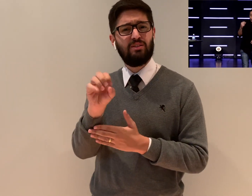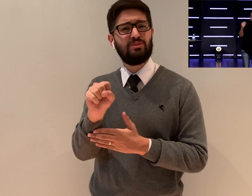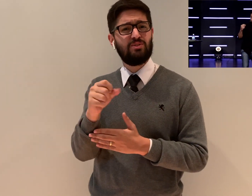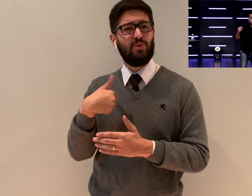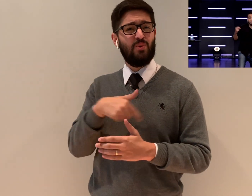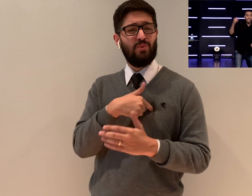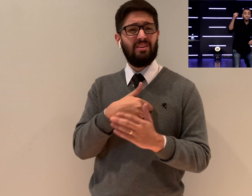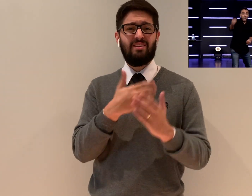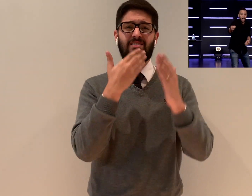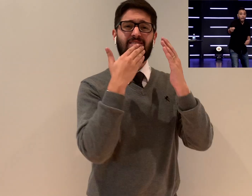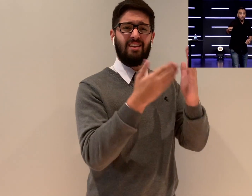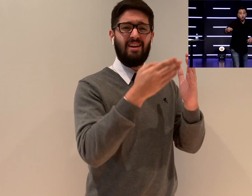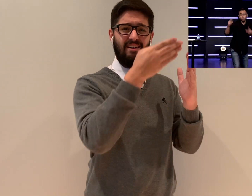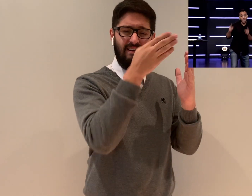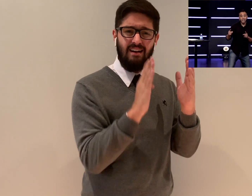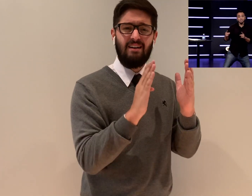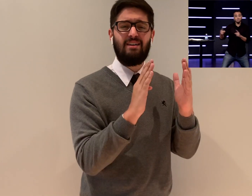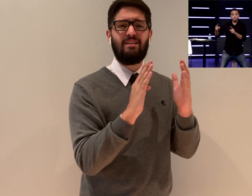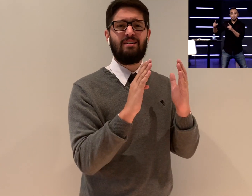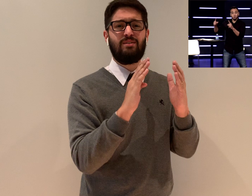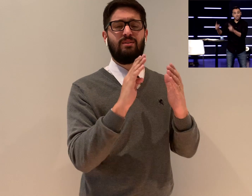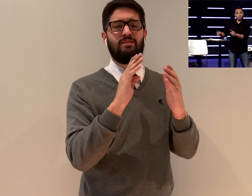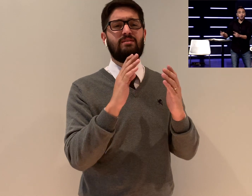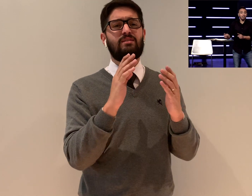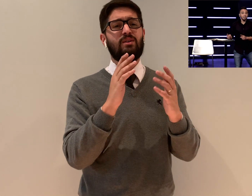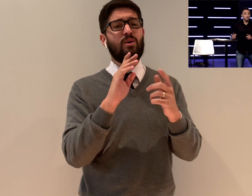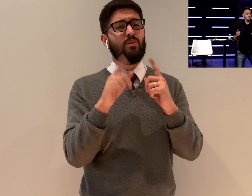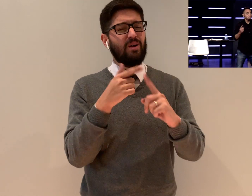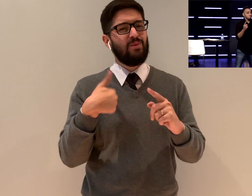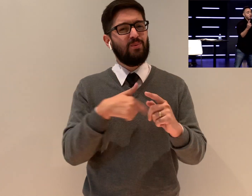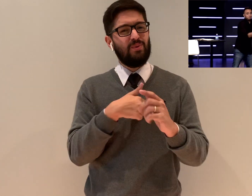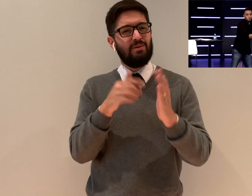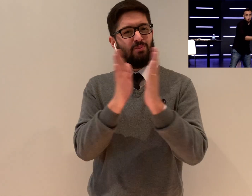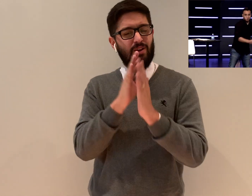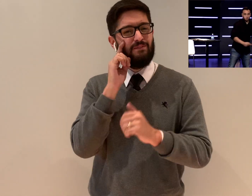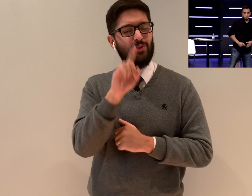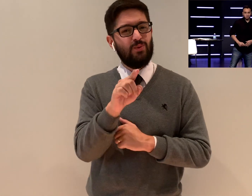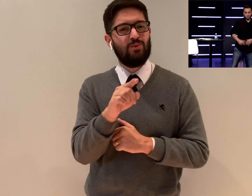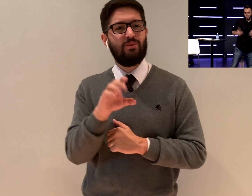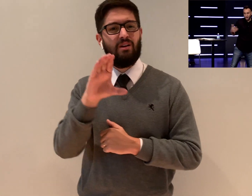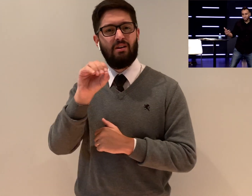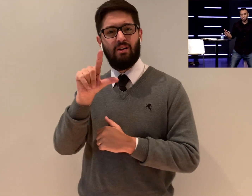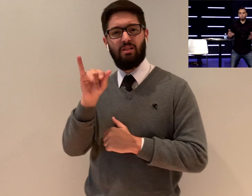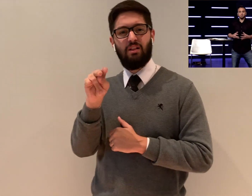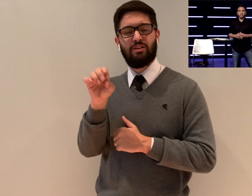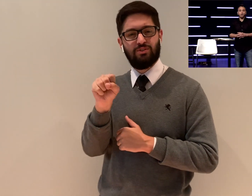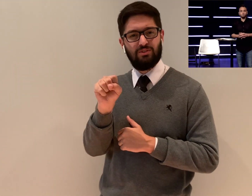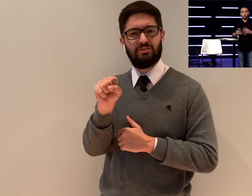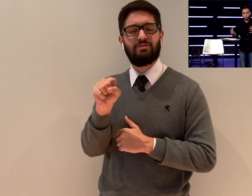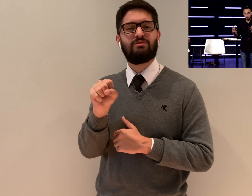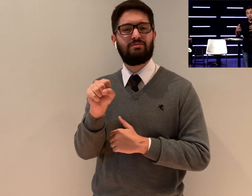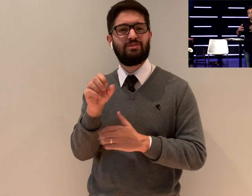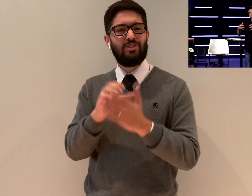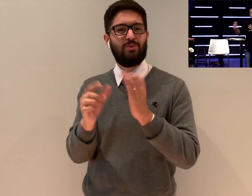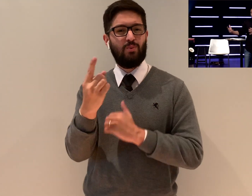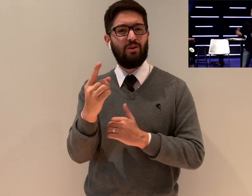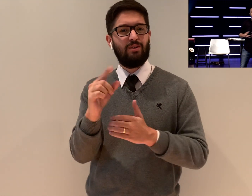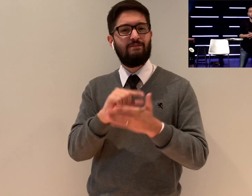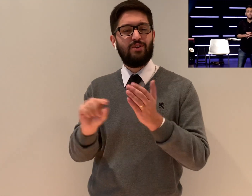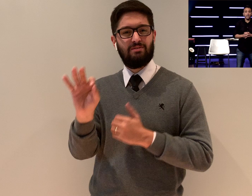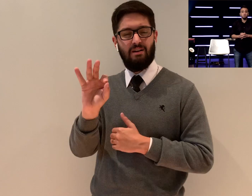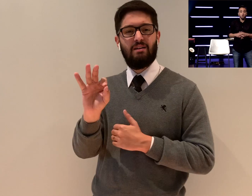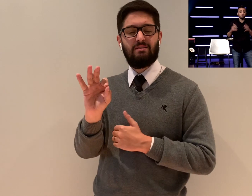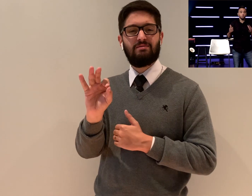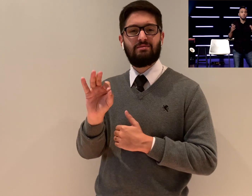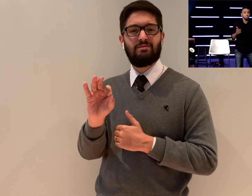we also thank God when we what? Pray for you. Colossians chapter 9, chapter 1,